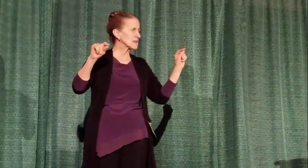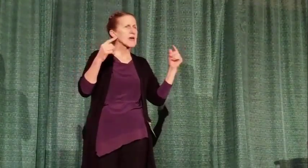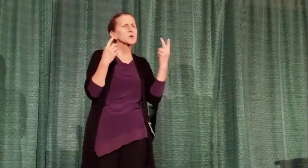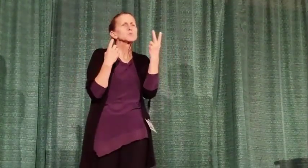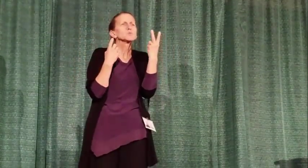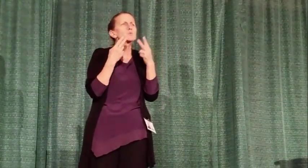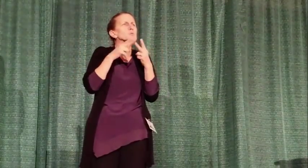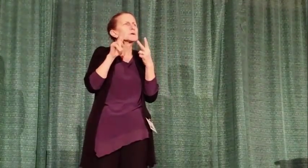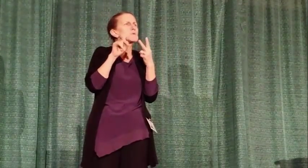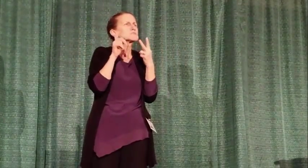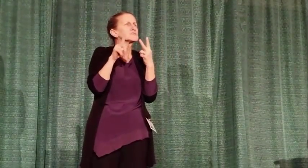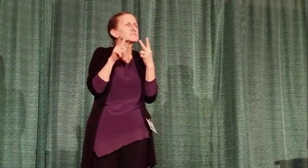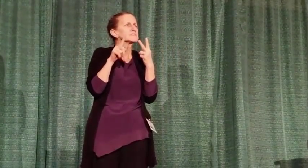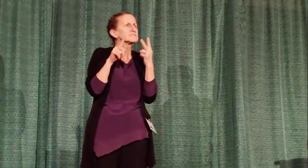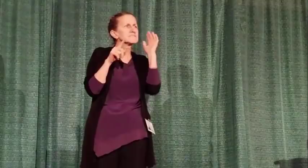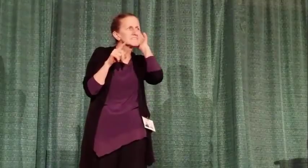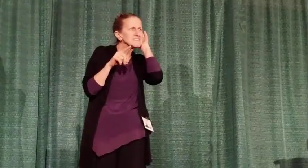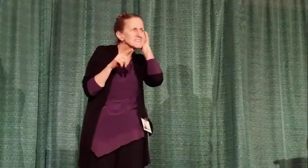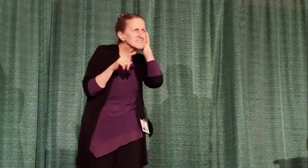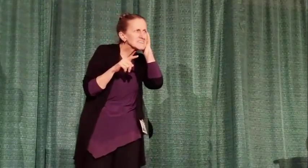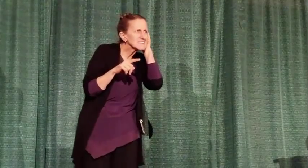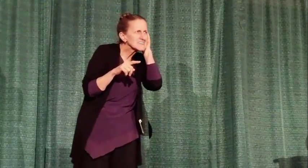2 quick questions. Yes.